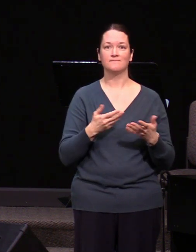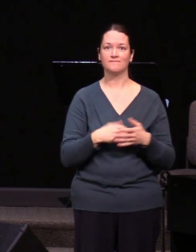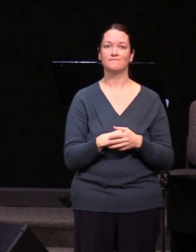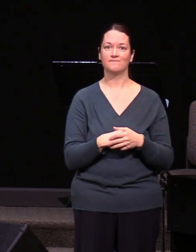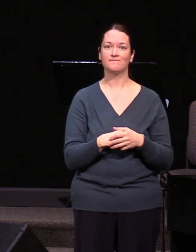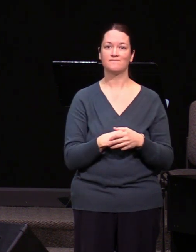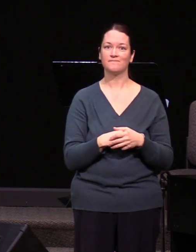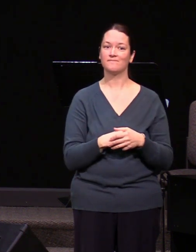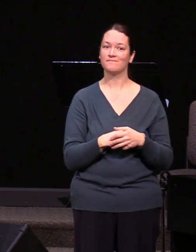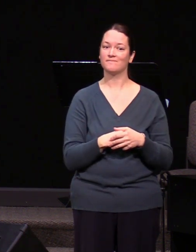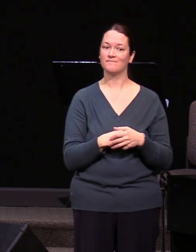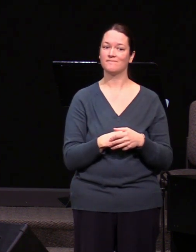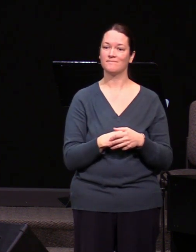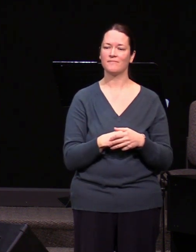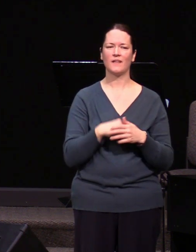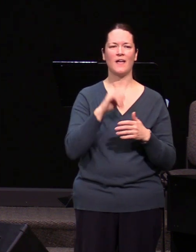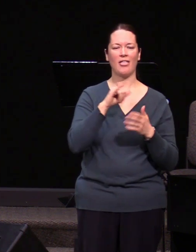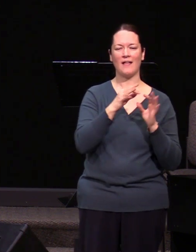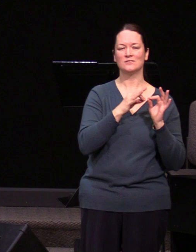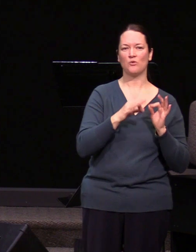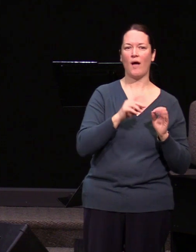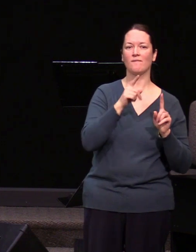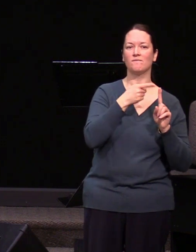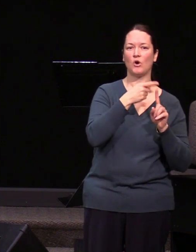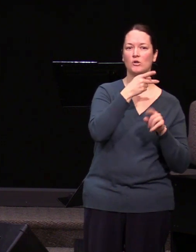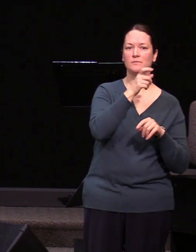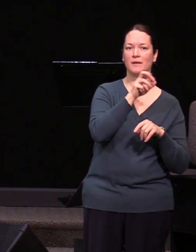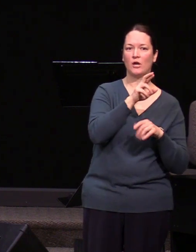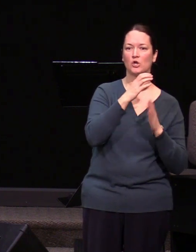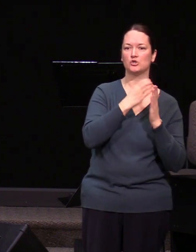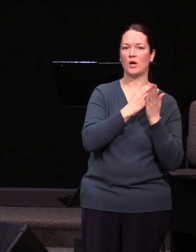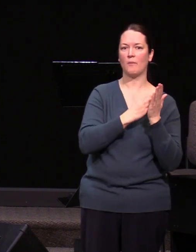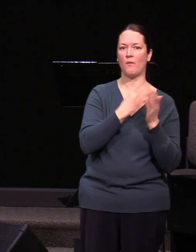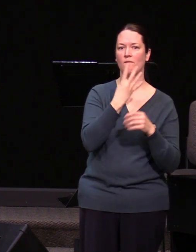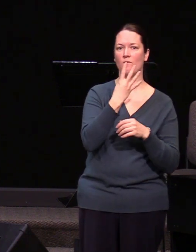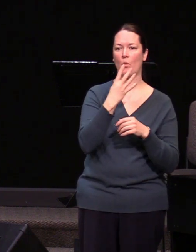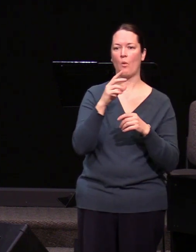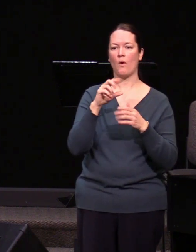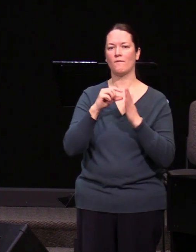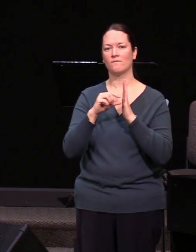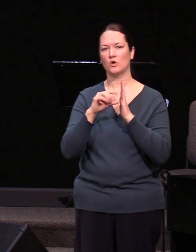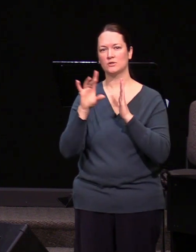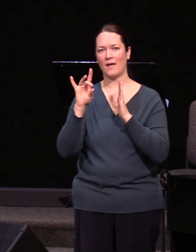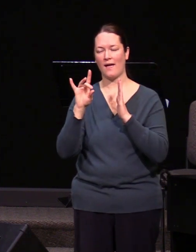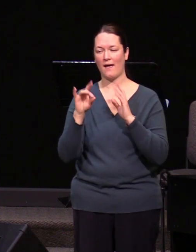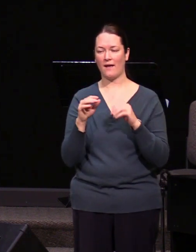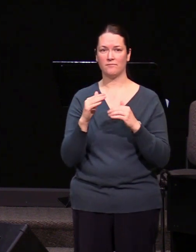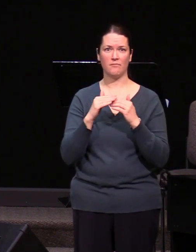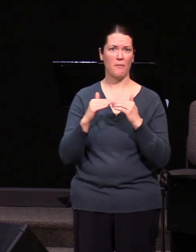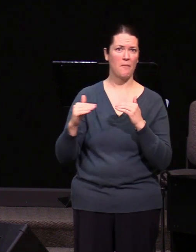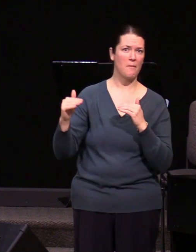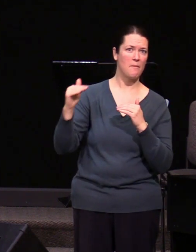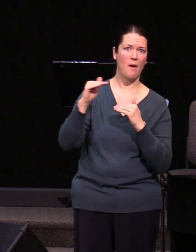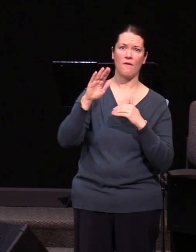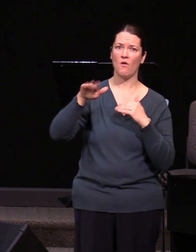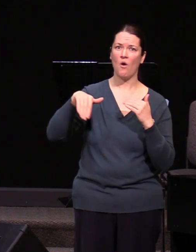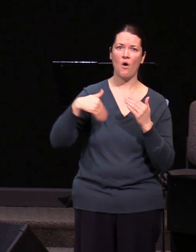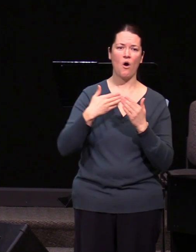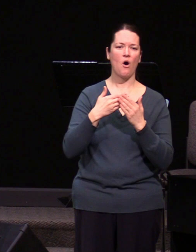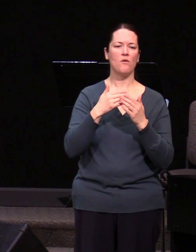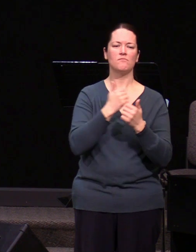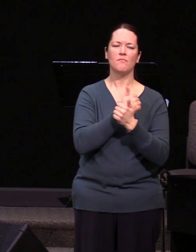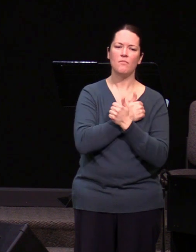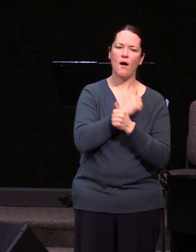This is also described in 1 Peter chapter 4, verse 8. Above all, love each